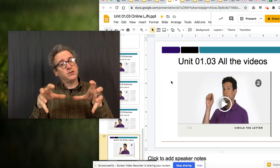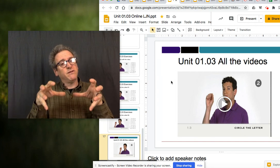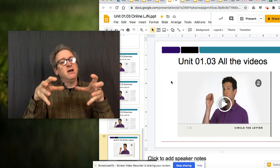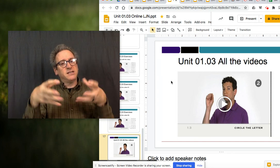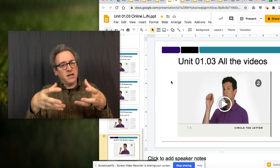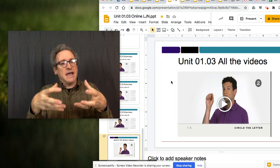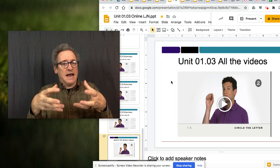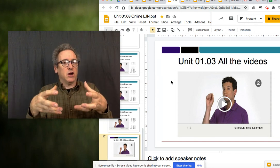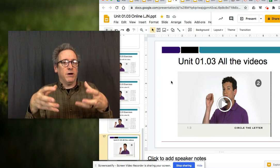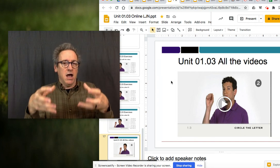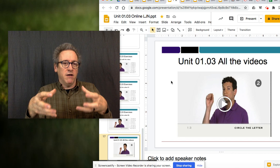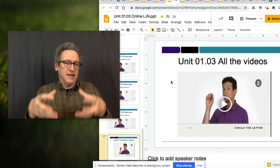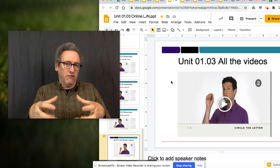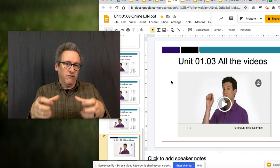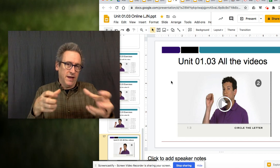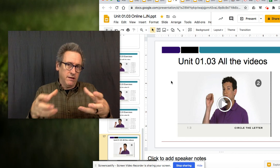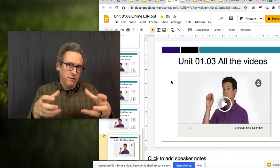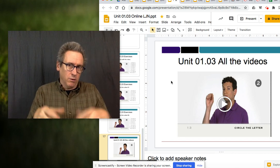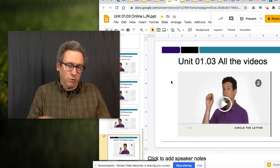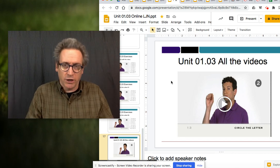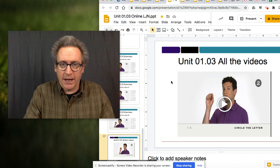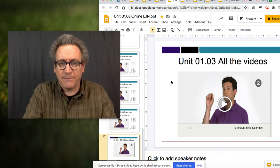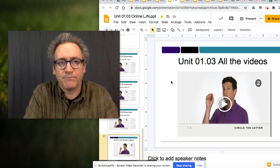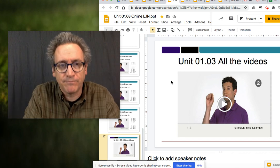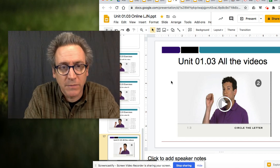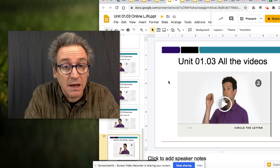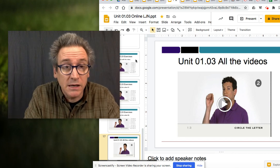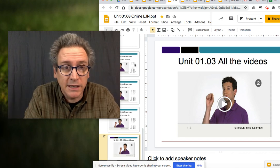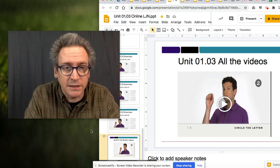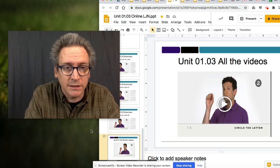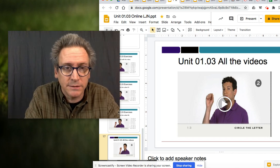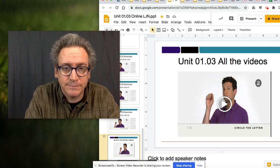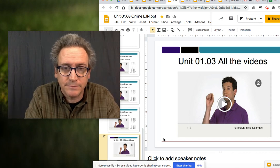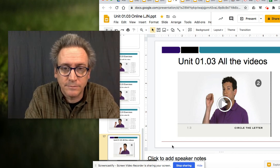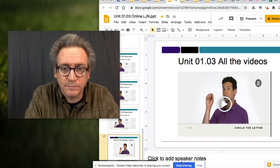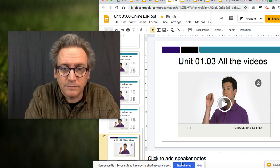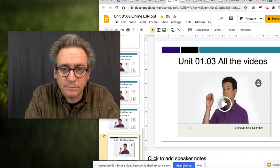first sort of subcategory of the alphabet that we're looking at. Excellent.